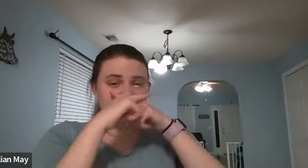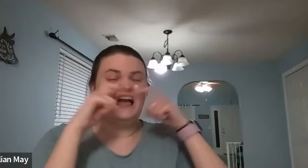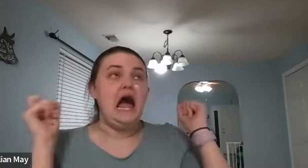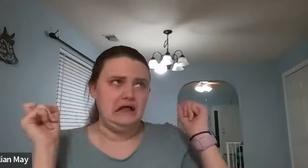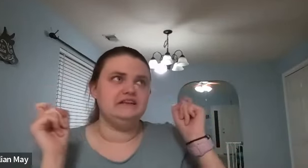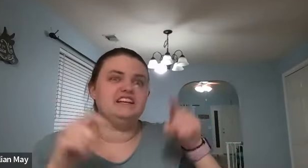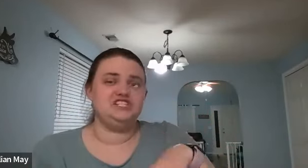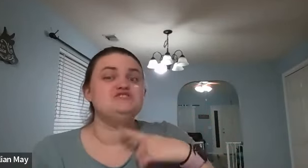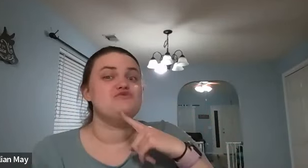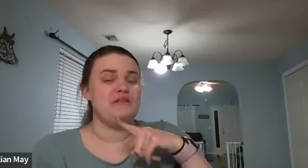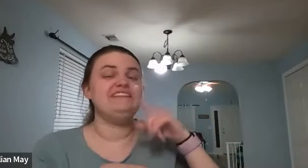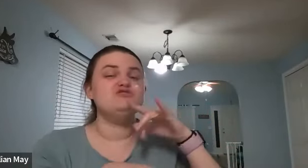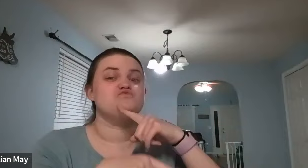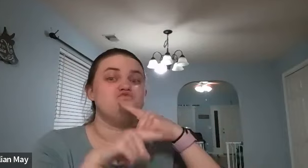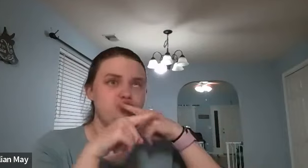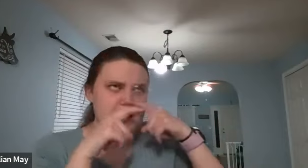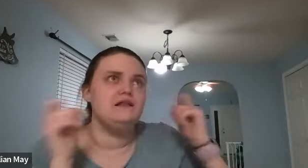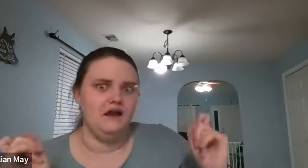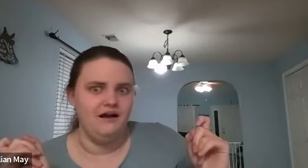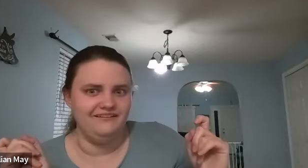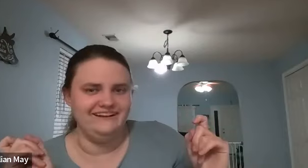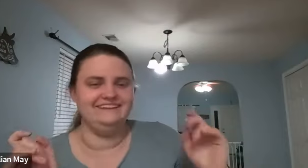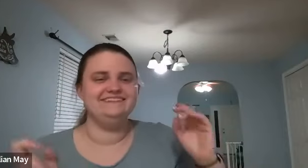like ugly, like she's like, that's really ugly.